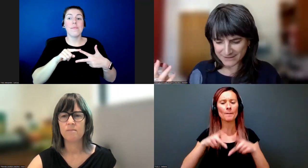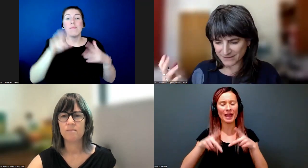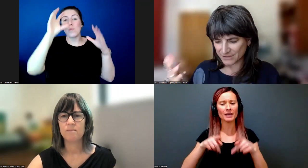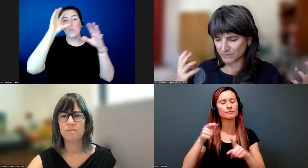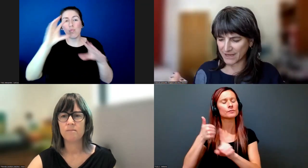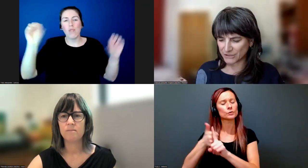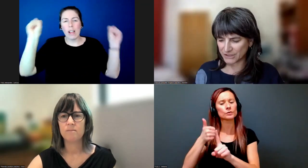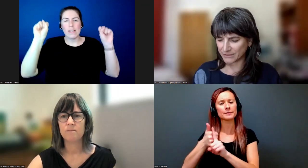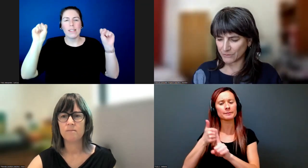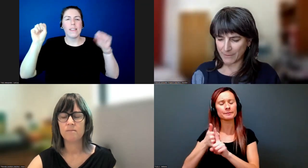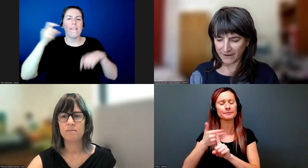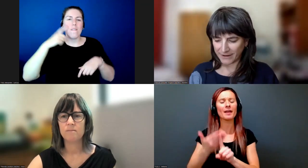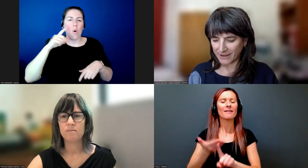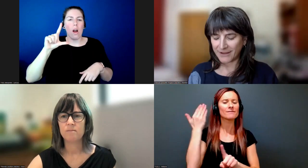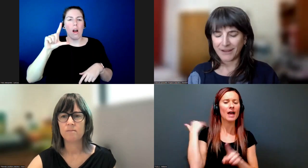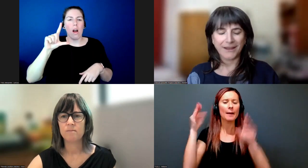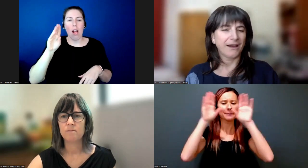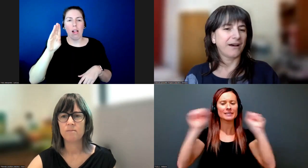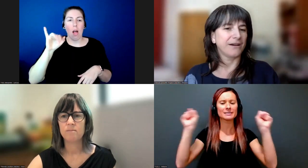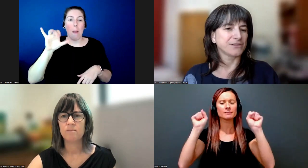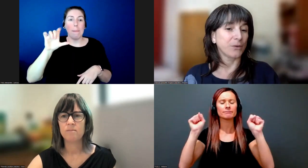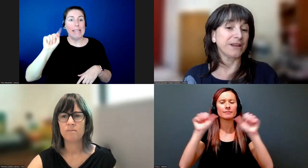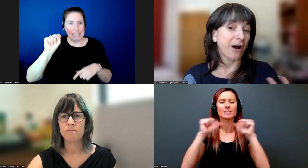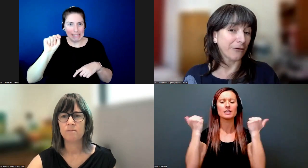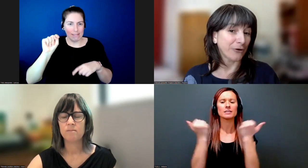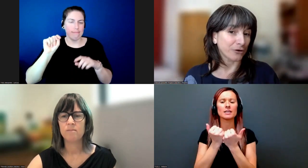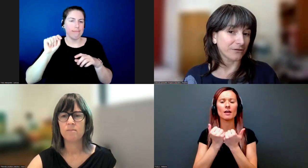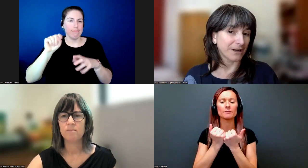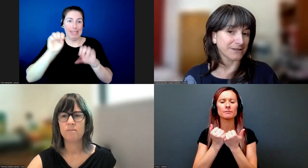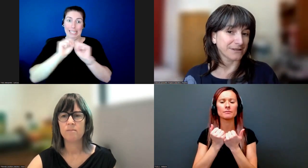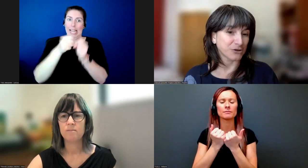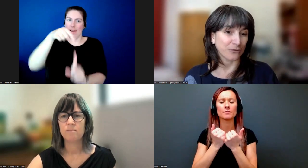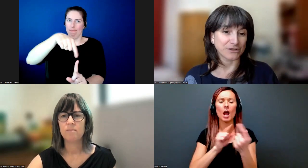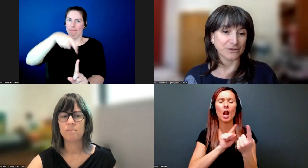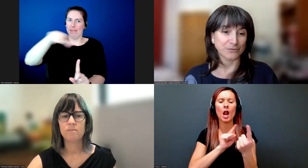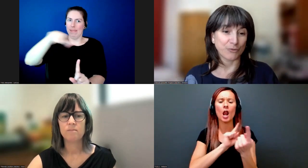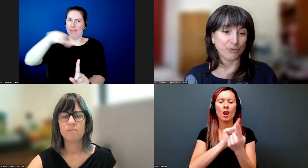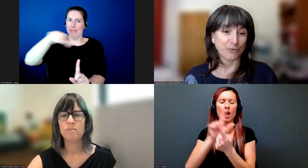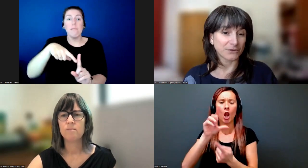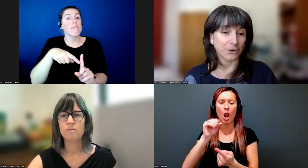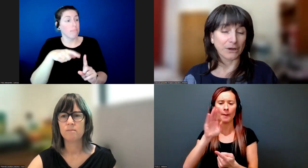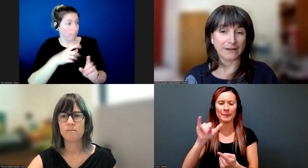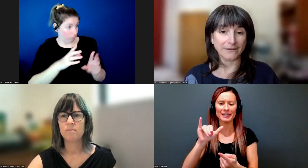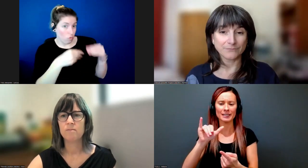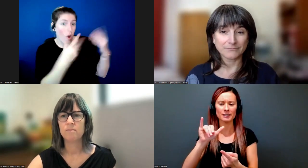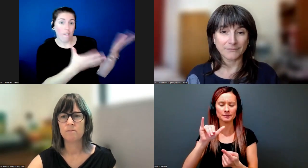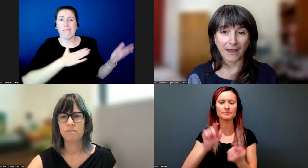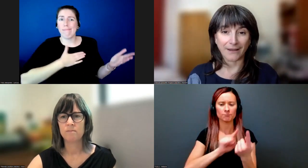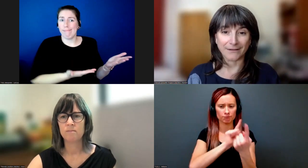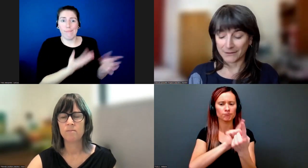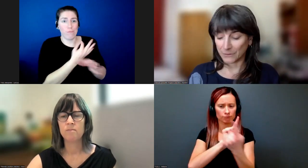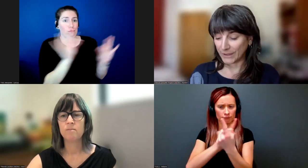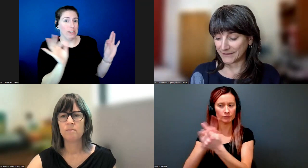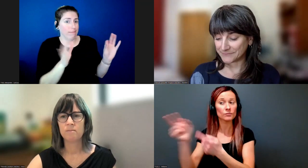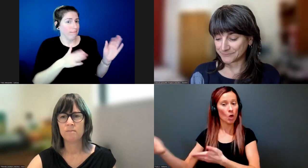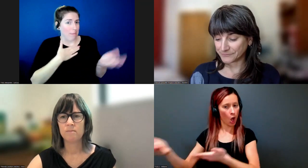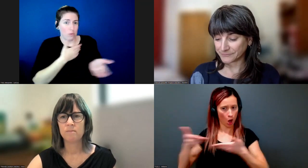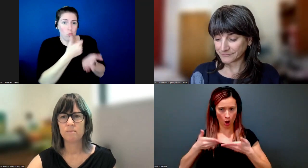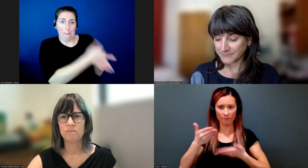Lobbyists Association in Quebec. So he offered his services pro bono, totally. And